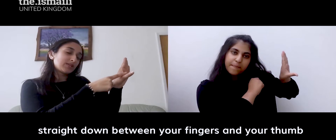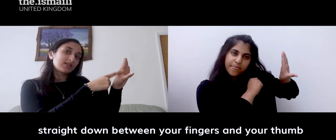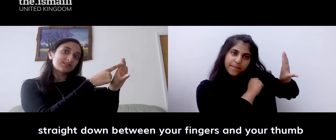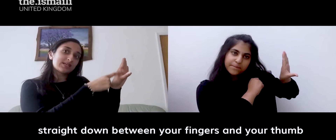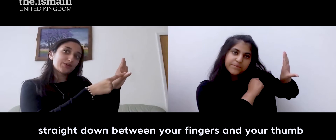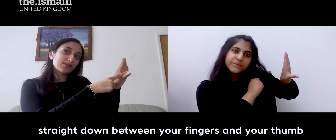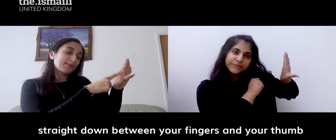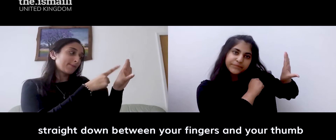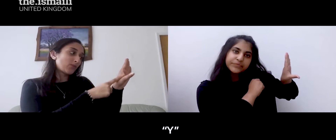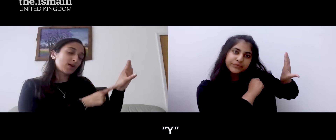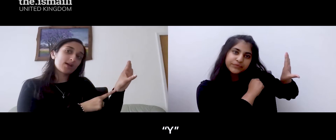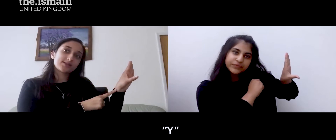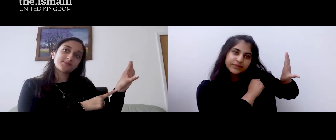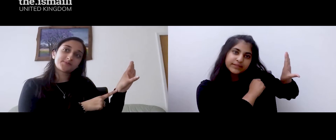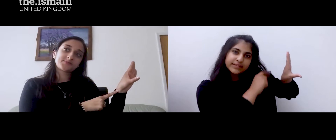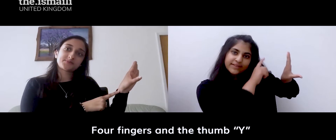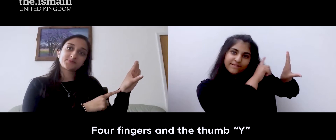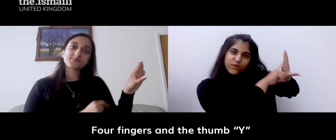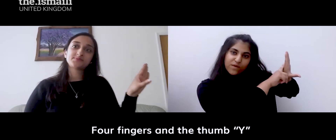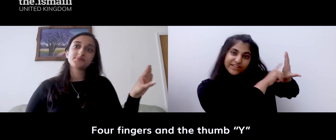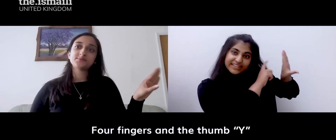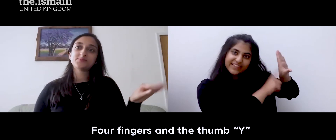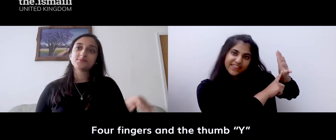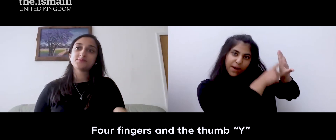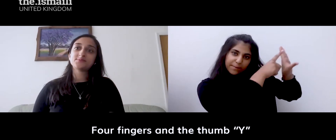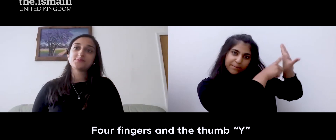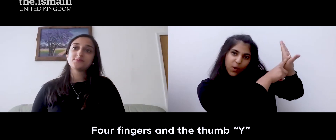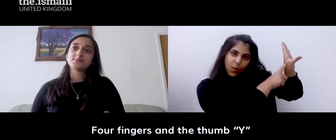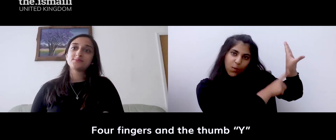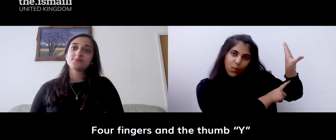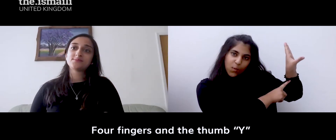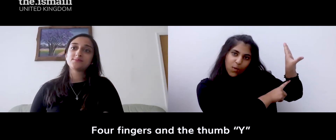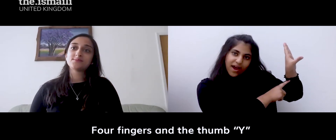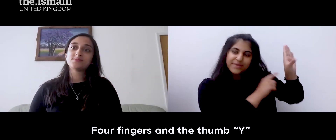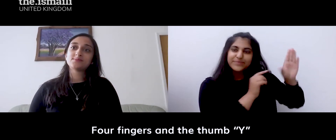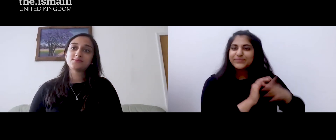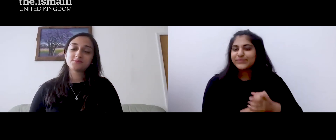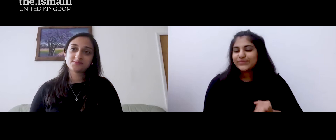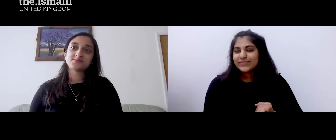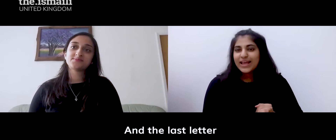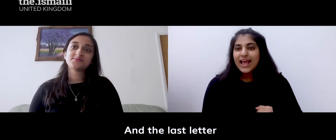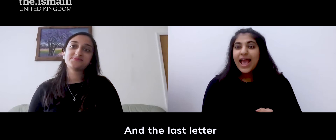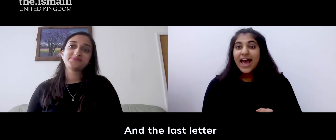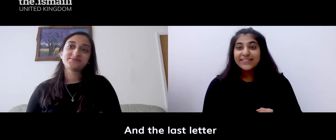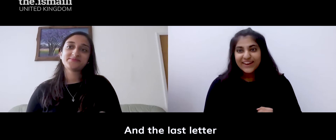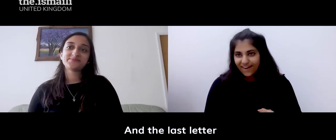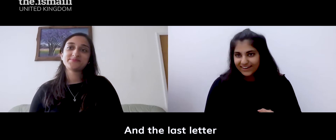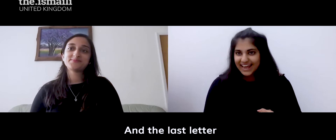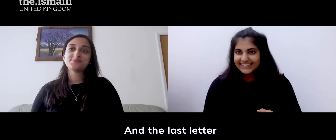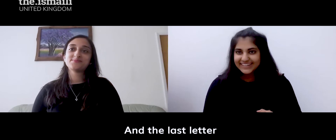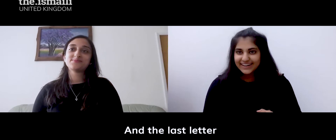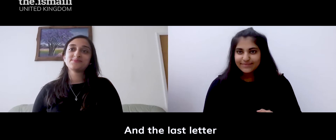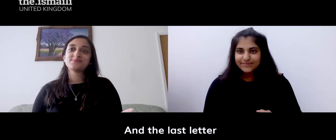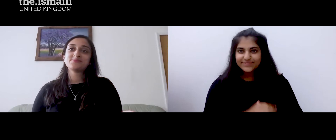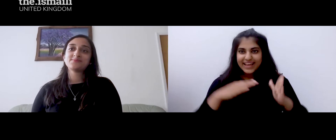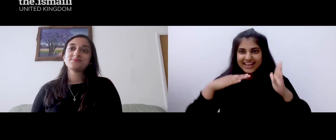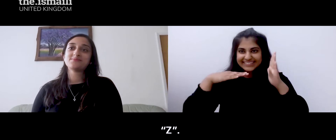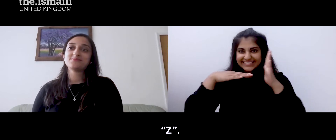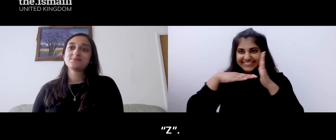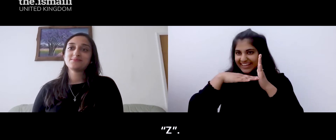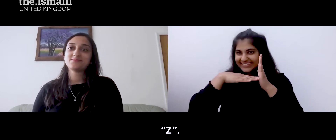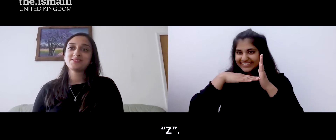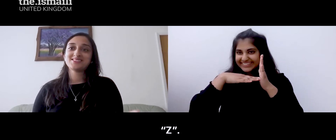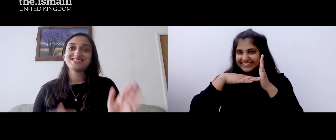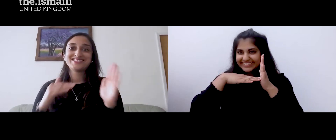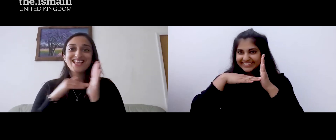your fingers and your thumb. Y. 4 fingers and the thumb. Y. And the last letter,